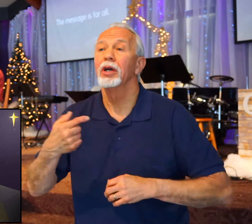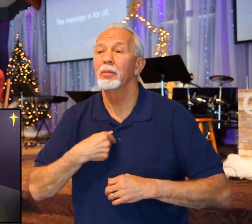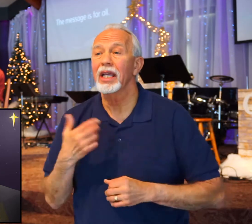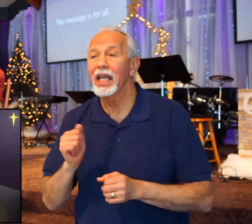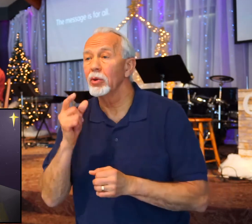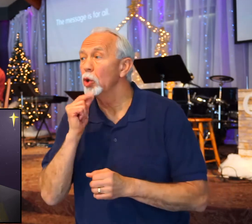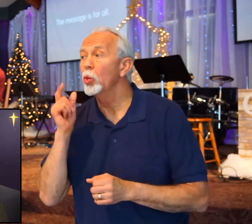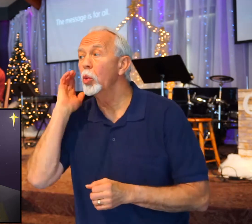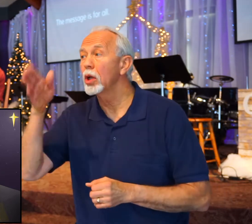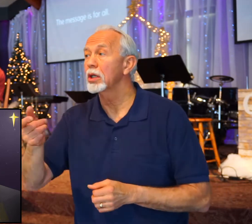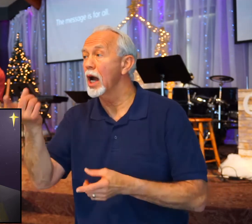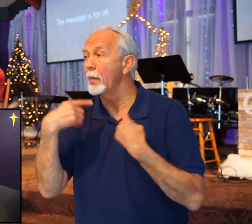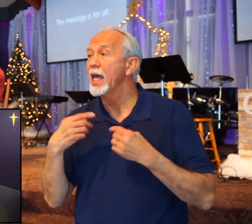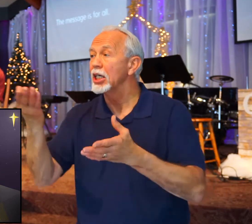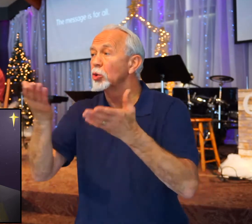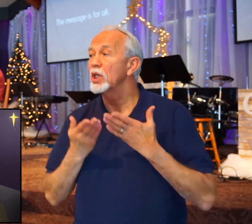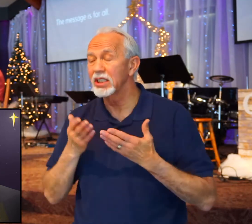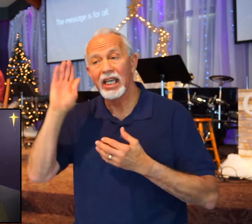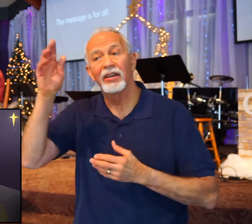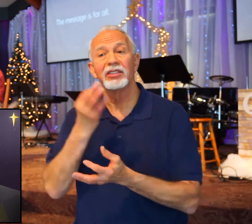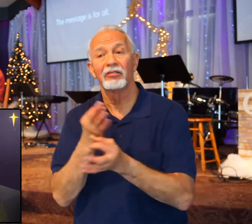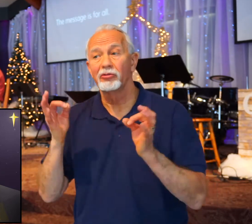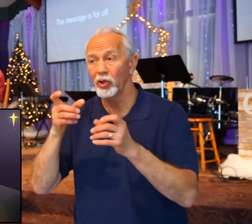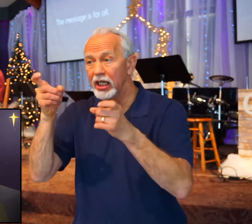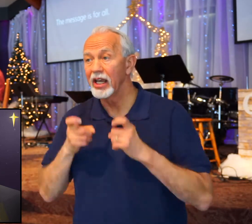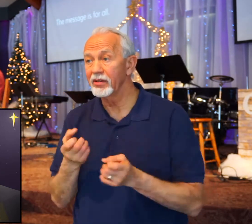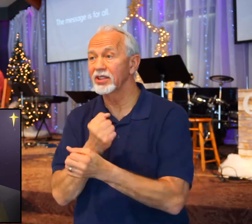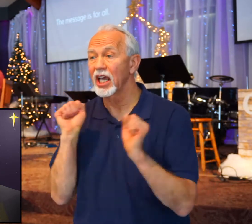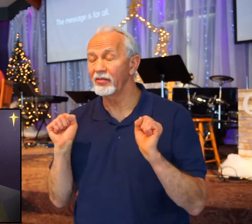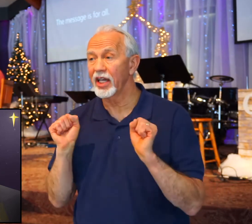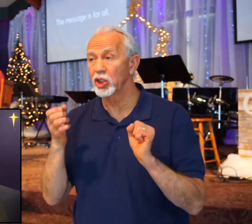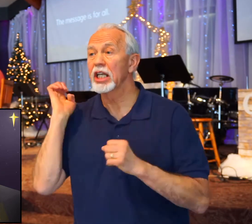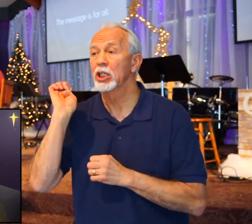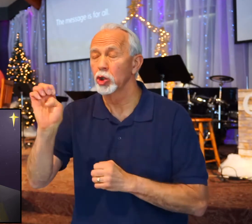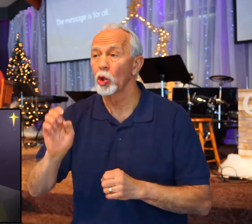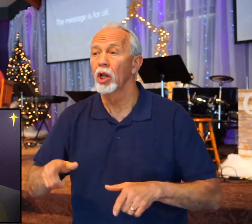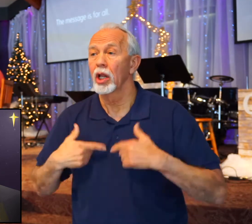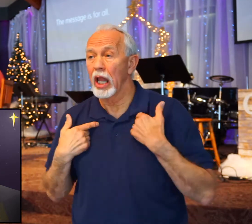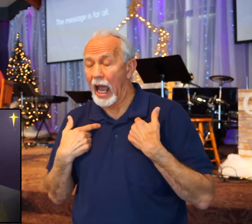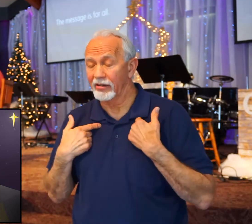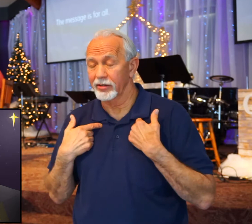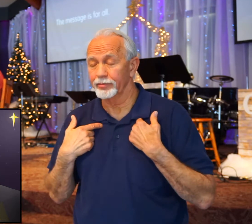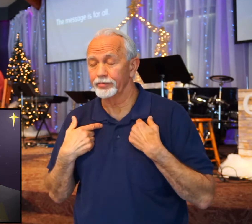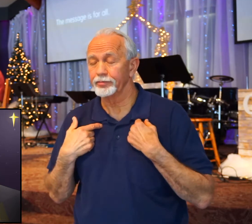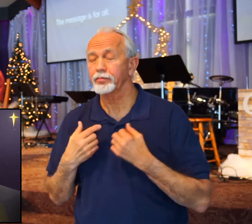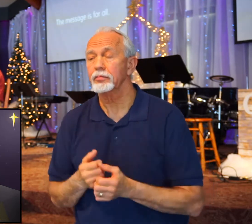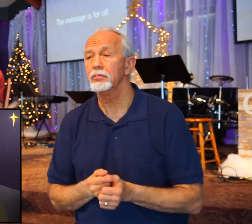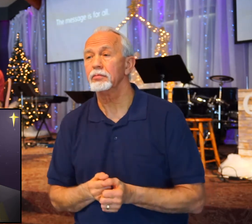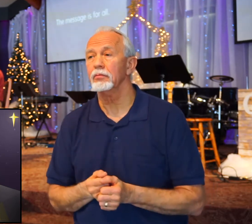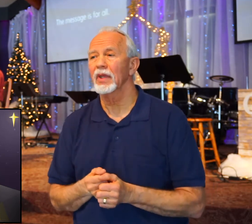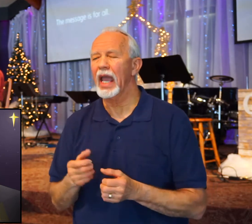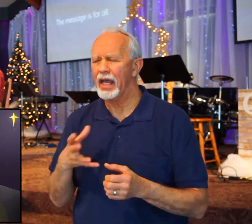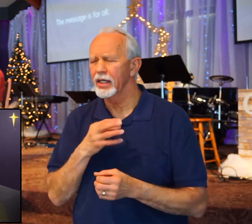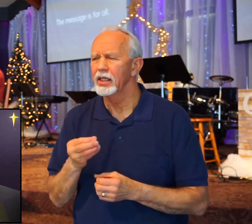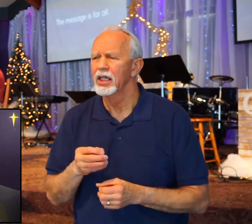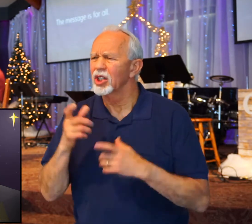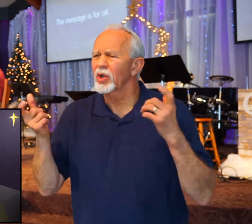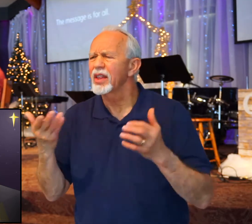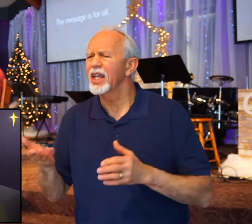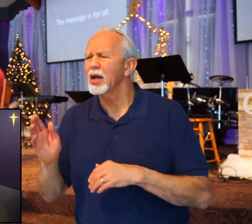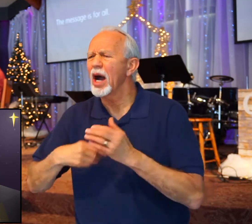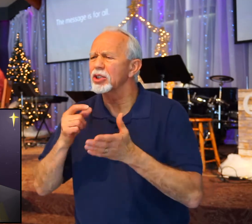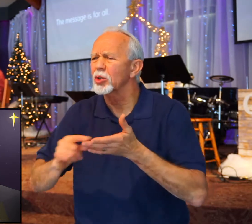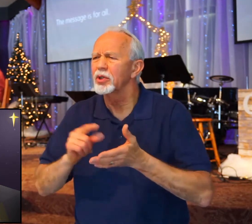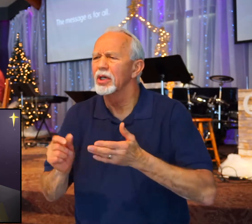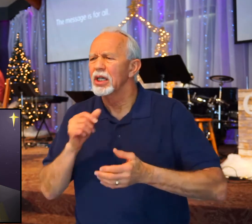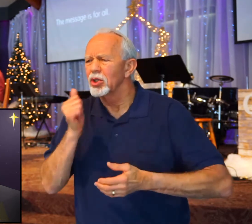who will come and receive His free gift of salvation and eternal life that's offered. And the great thing about Scripture is we